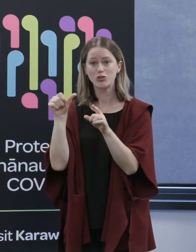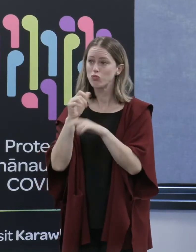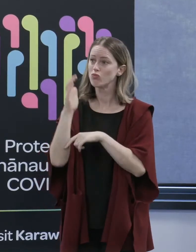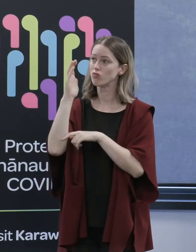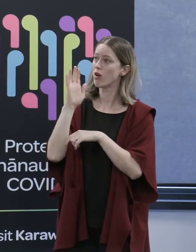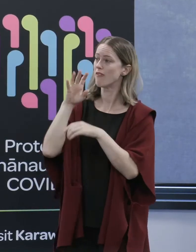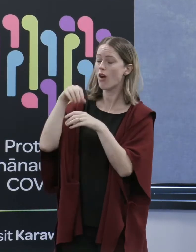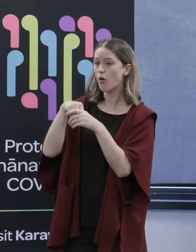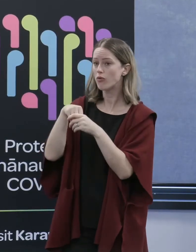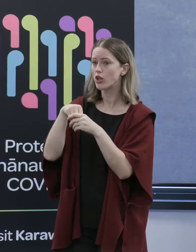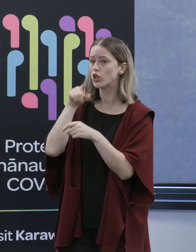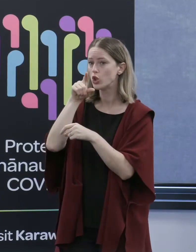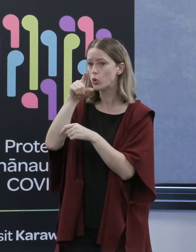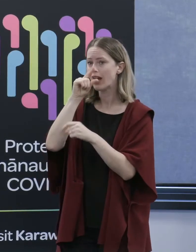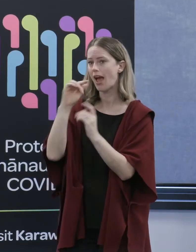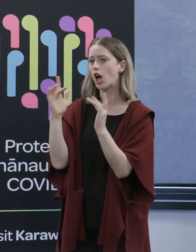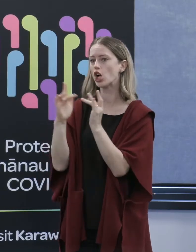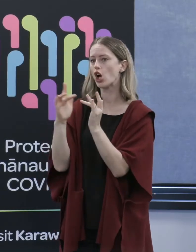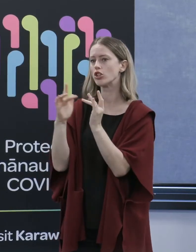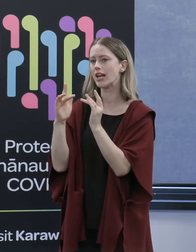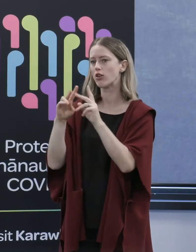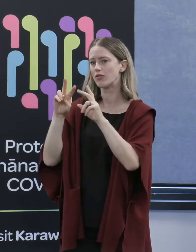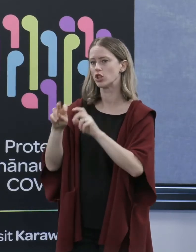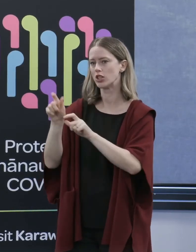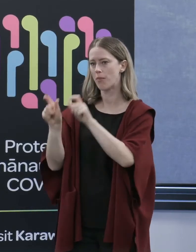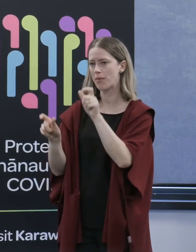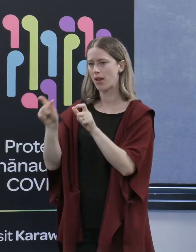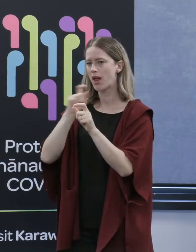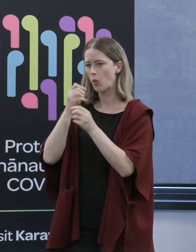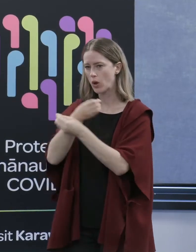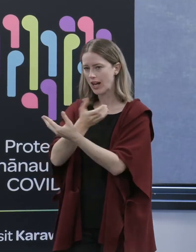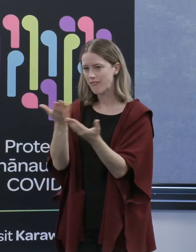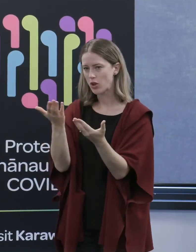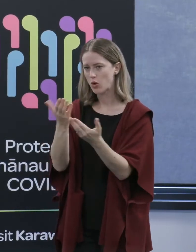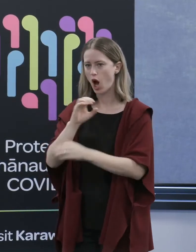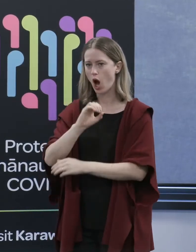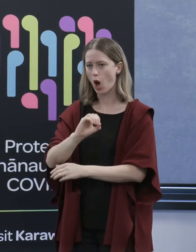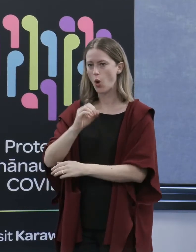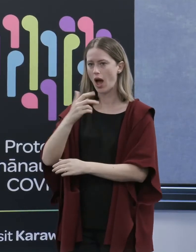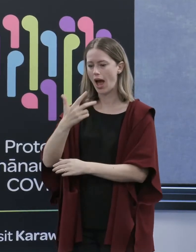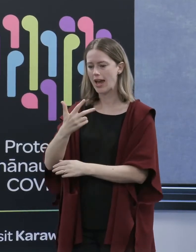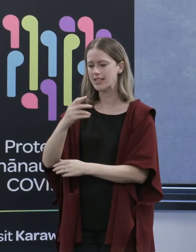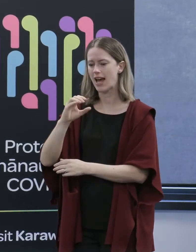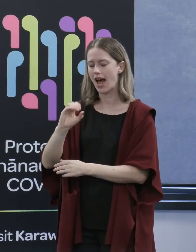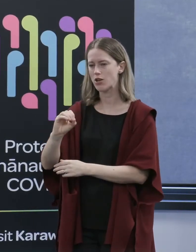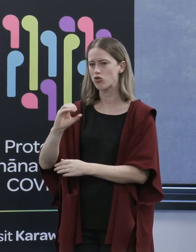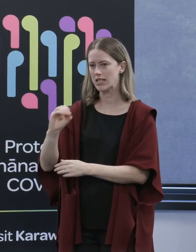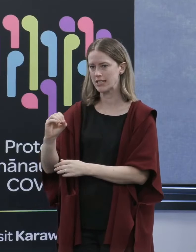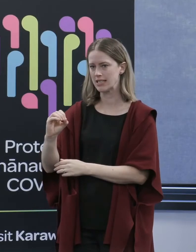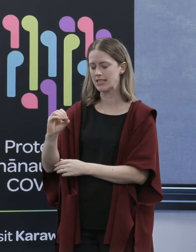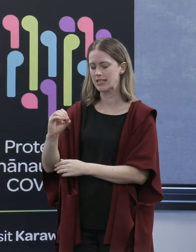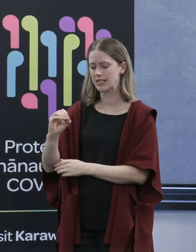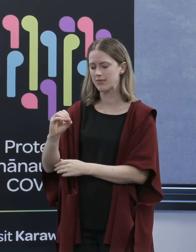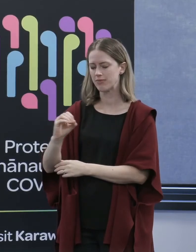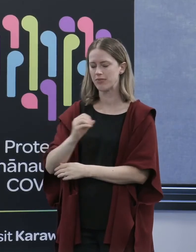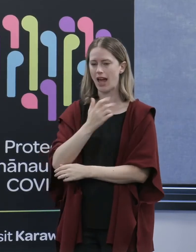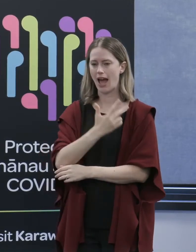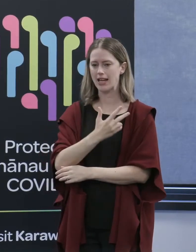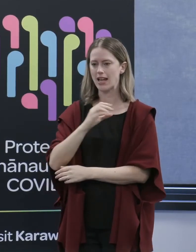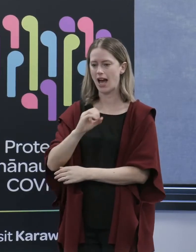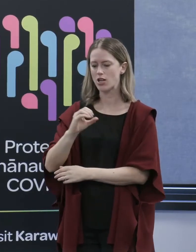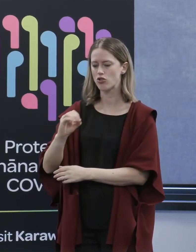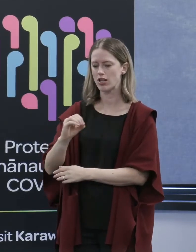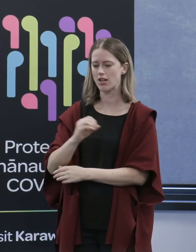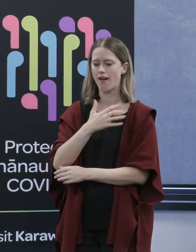part and to get in touch with the researchers. I'll just give you now the 0800 number, which is 0800